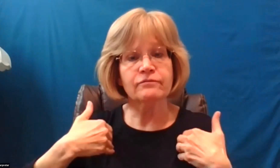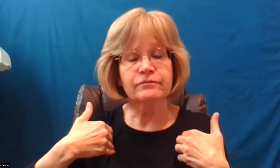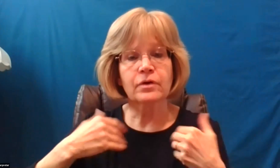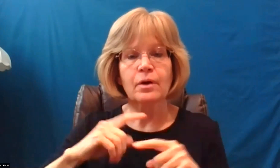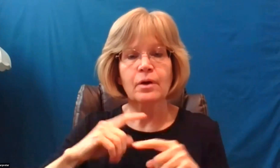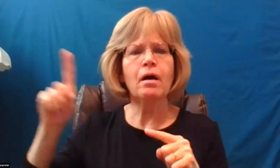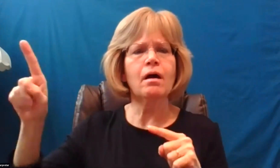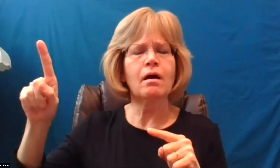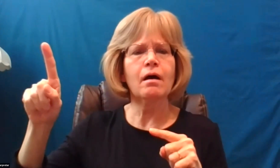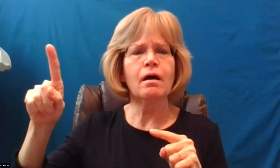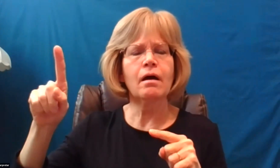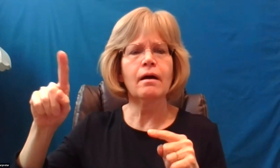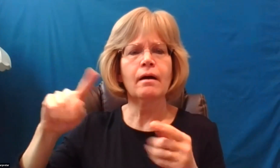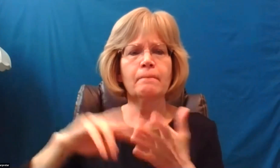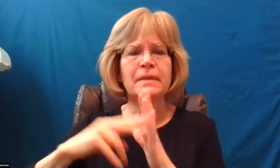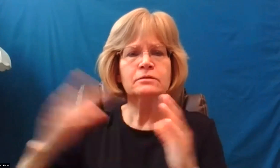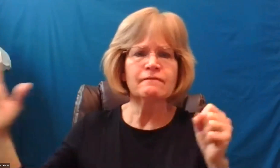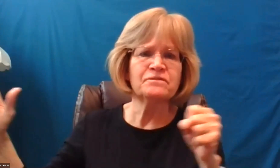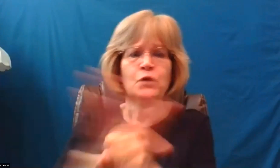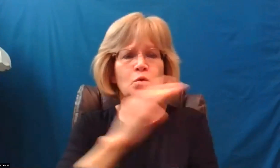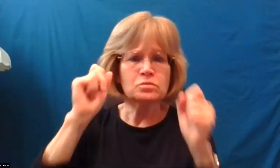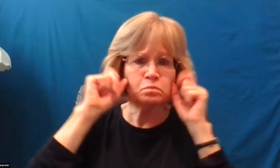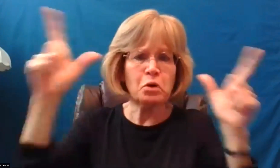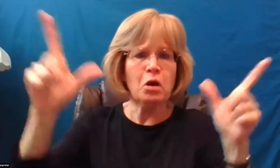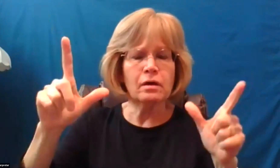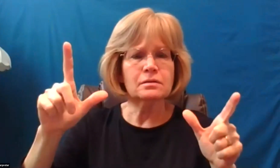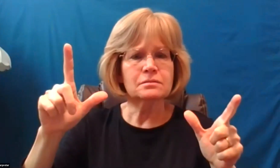totally catch us unawares. As noted,